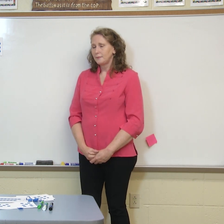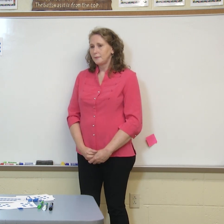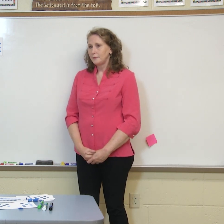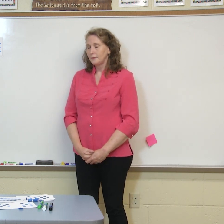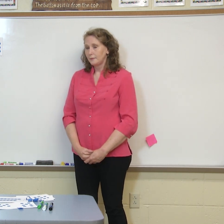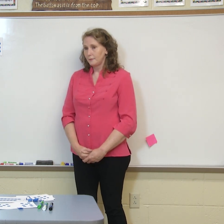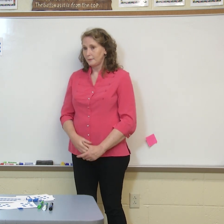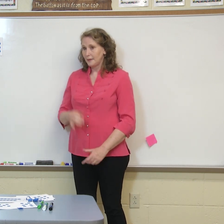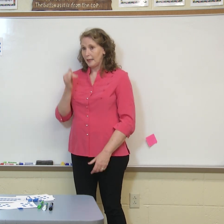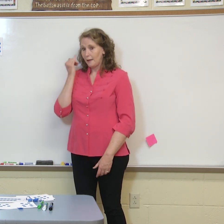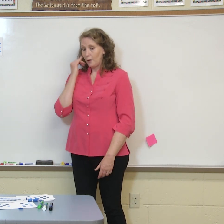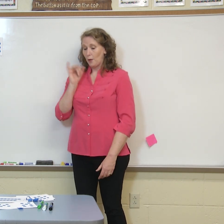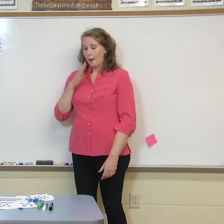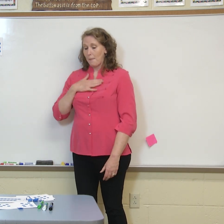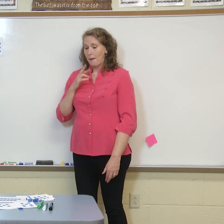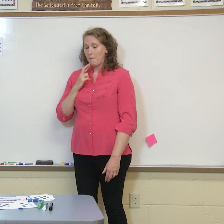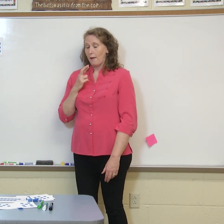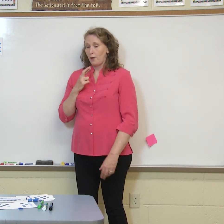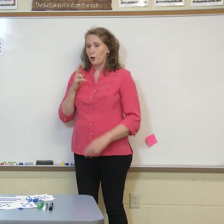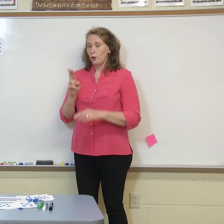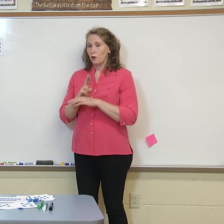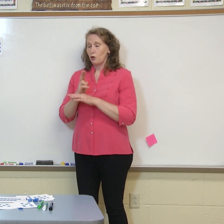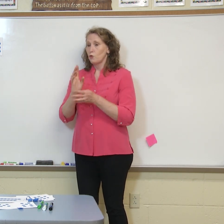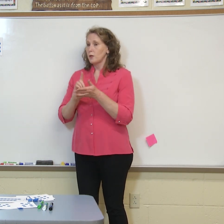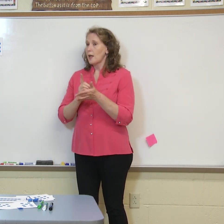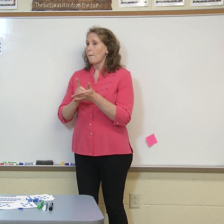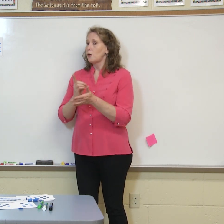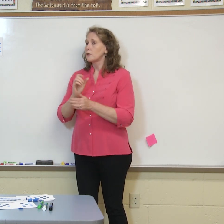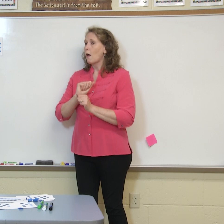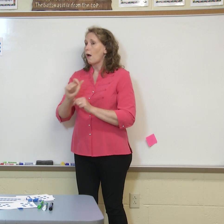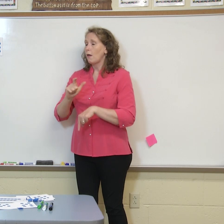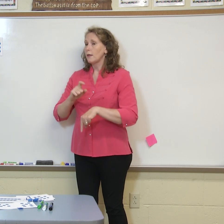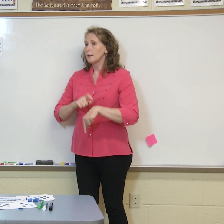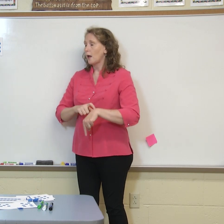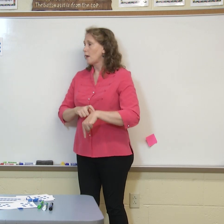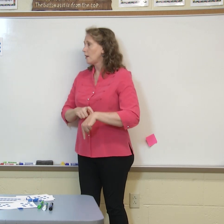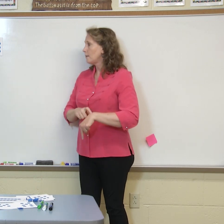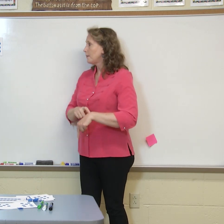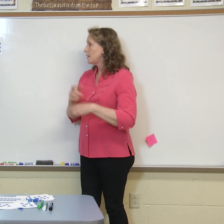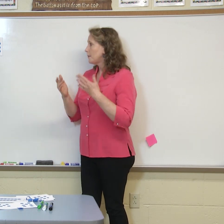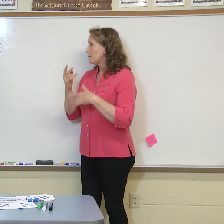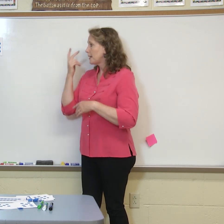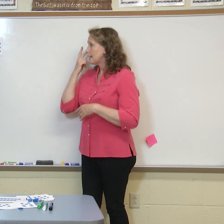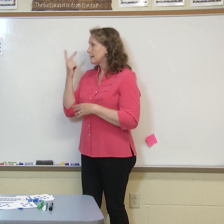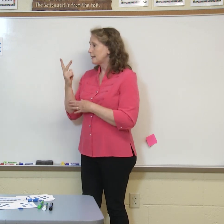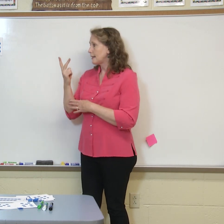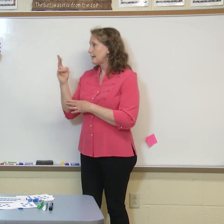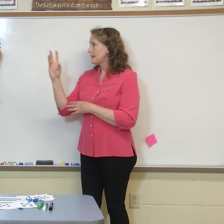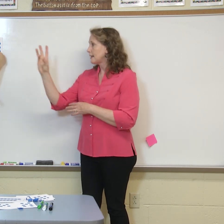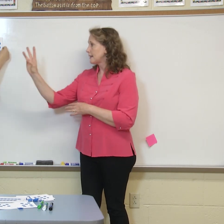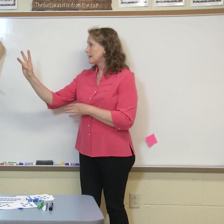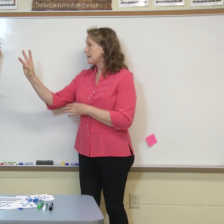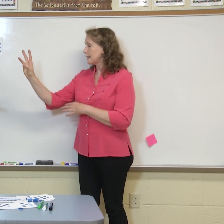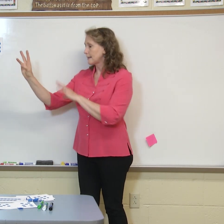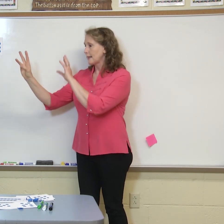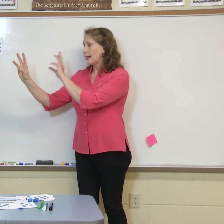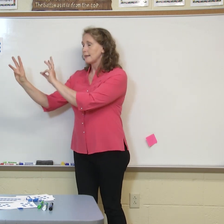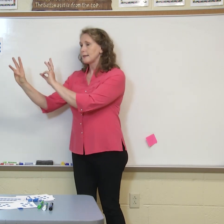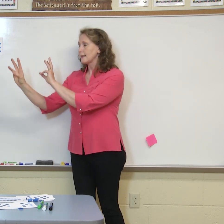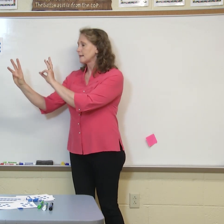If you're like my best friend who uses doubles all the time, then you might see 6 and